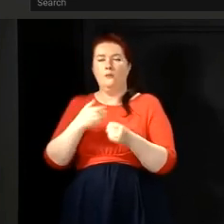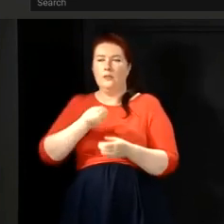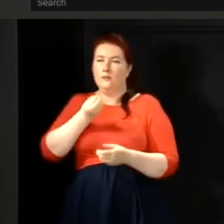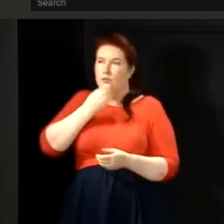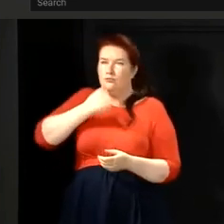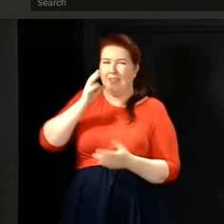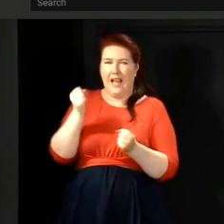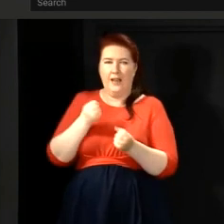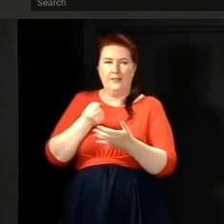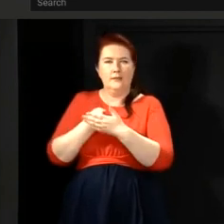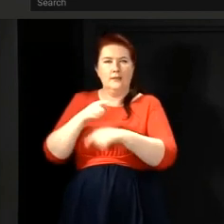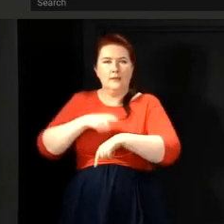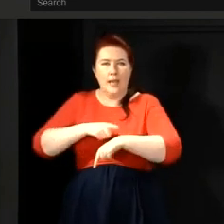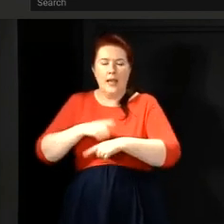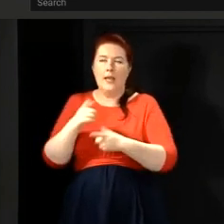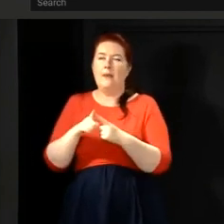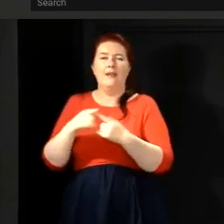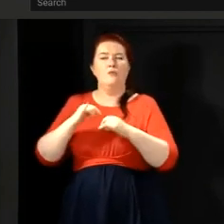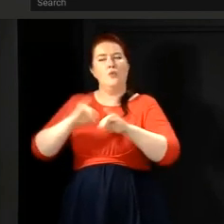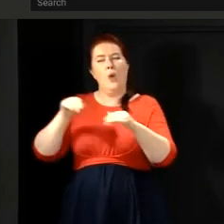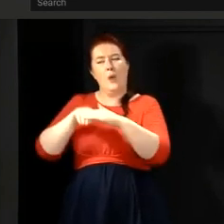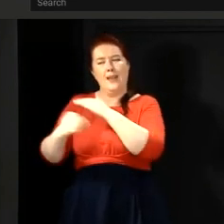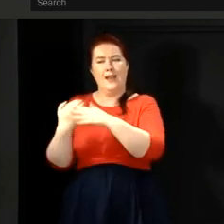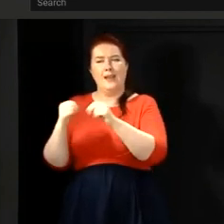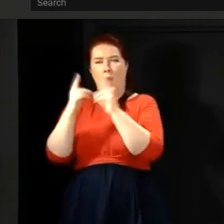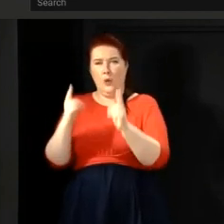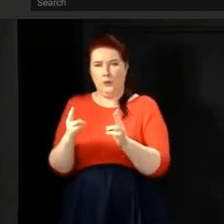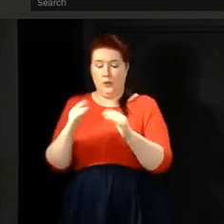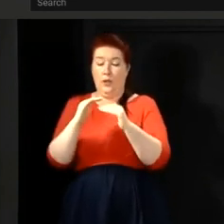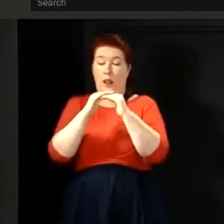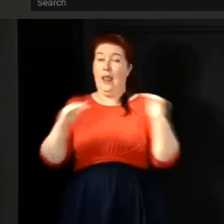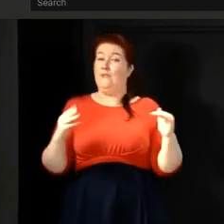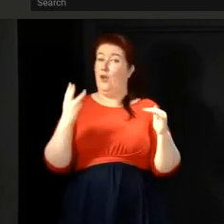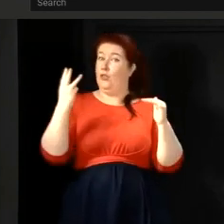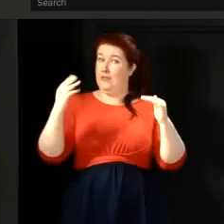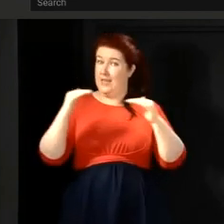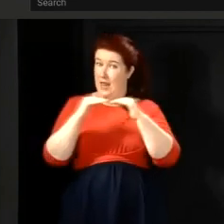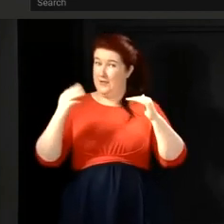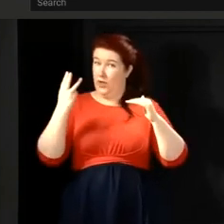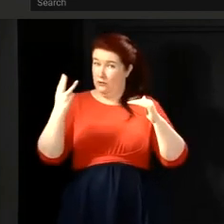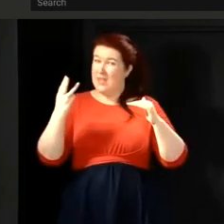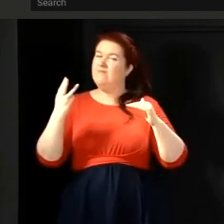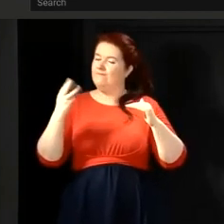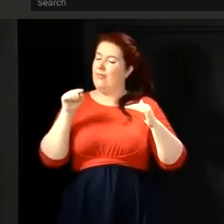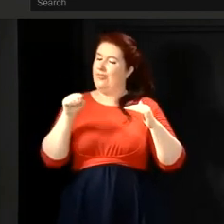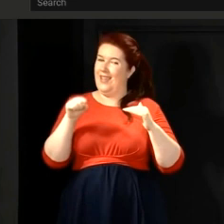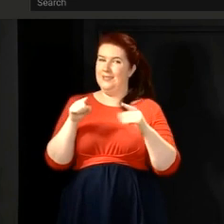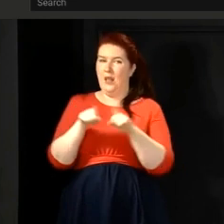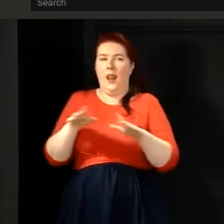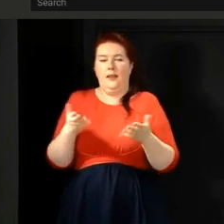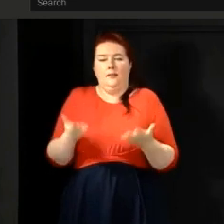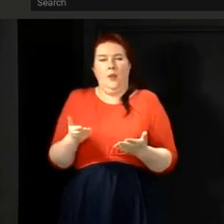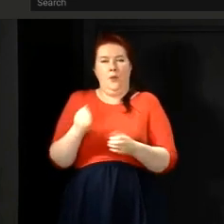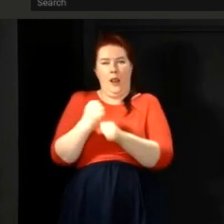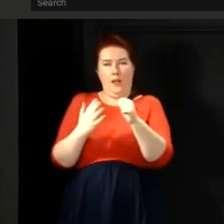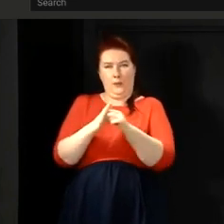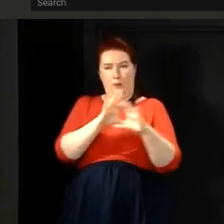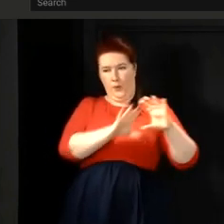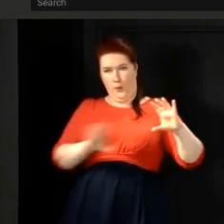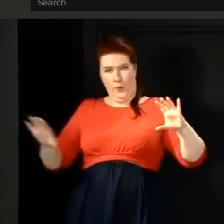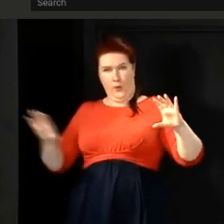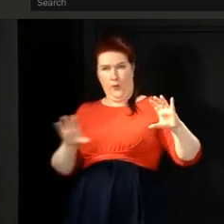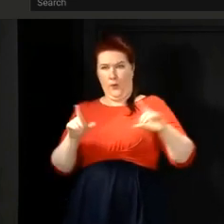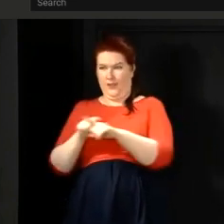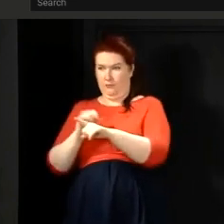gatherings inside people's homes. And level 3 is broadly similar to the tougher restrictions which currently